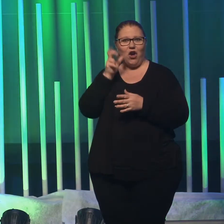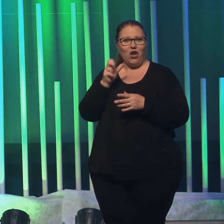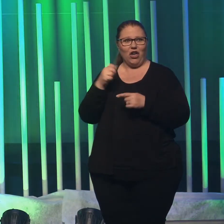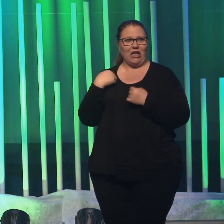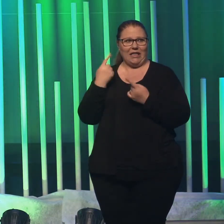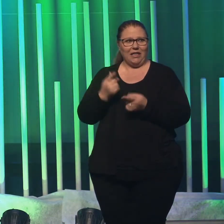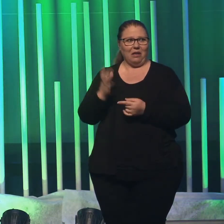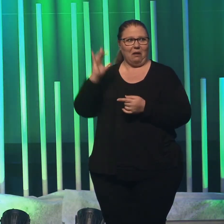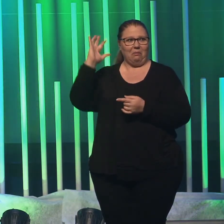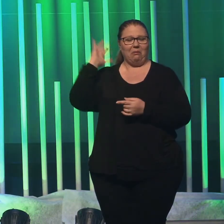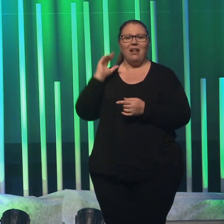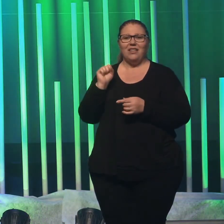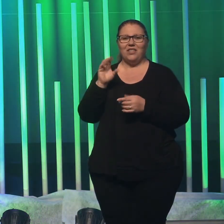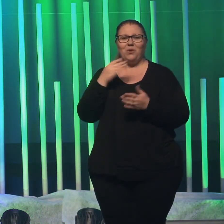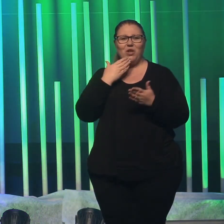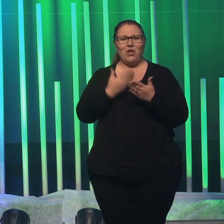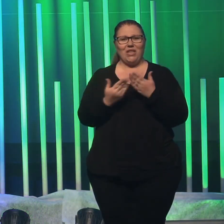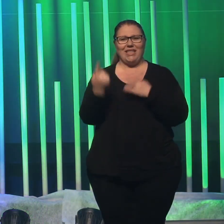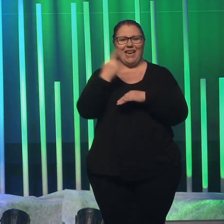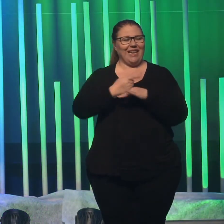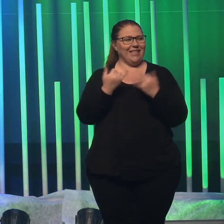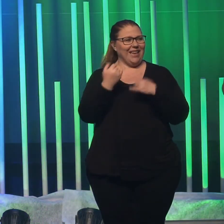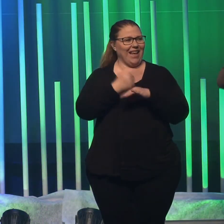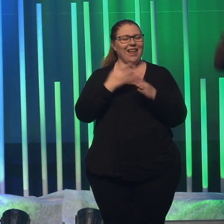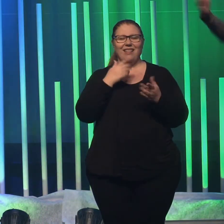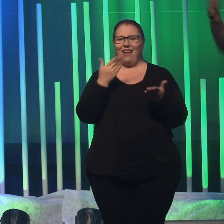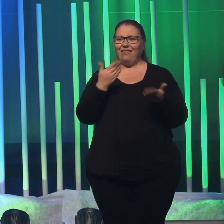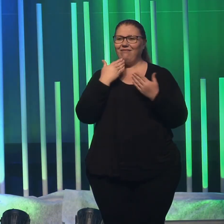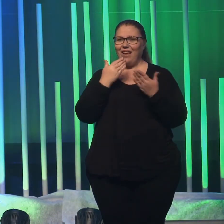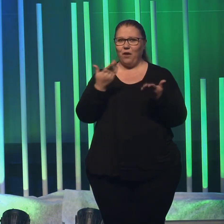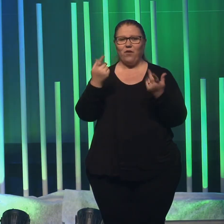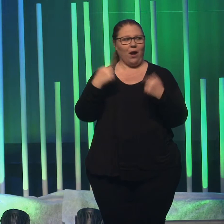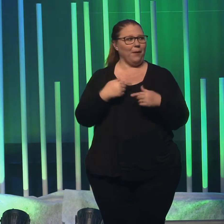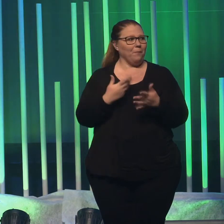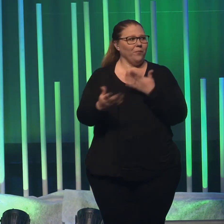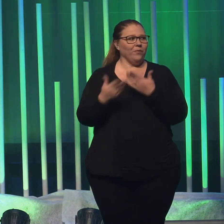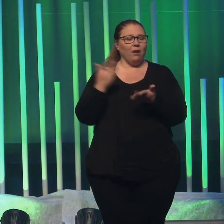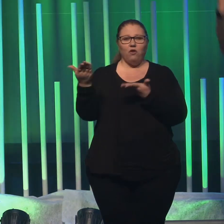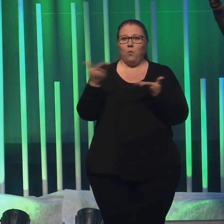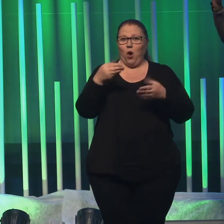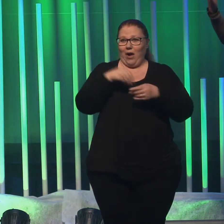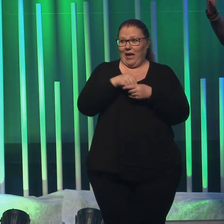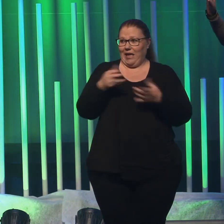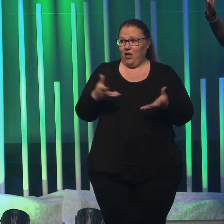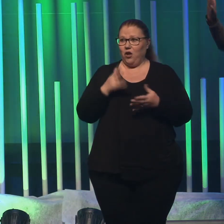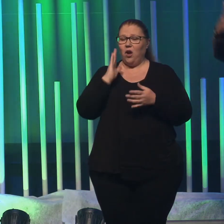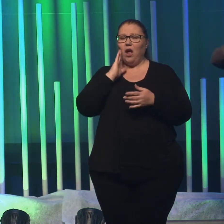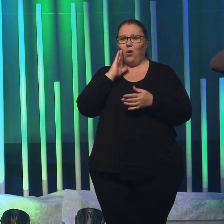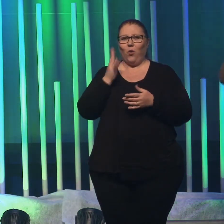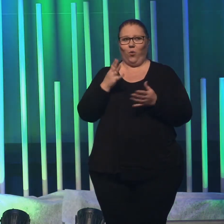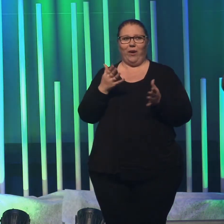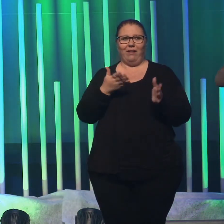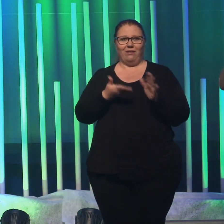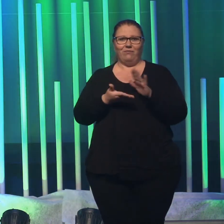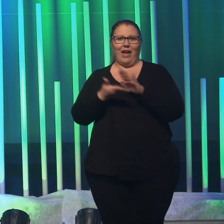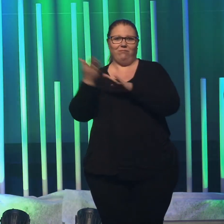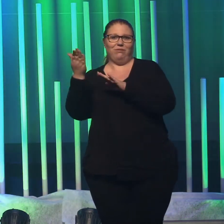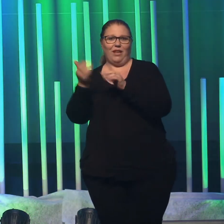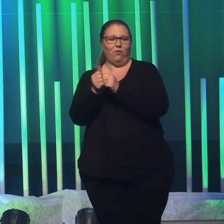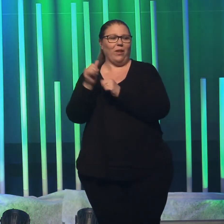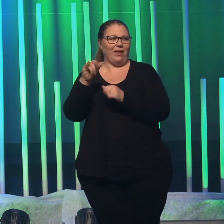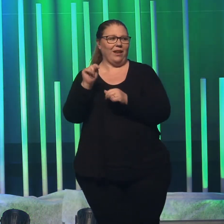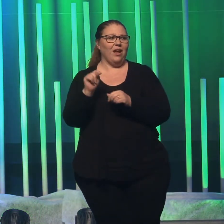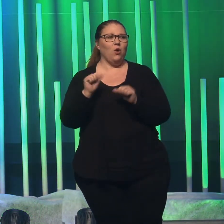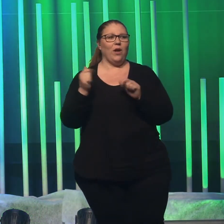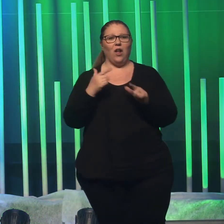good day today. So thank you for being here. Listen, whatever you brought into this place, you're going to take it back out with you, right? We all have our cares and our